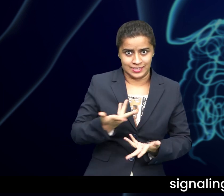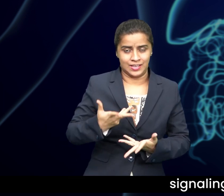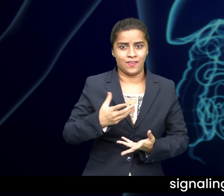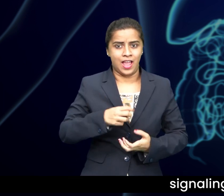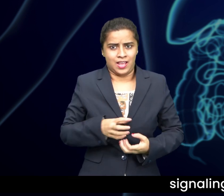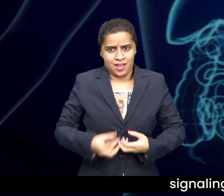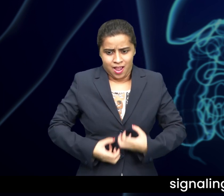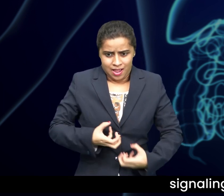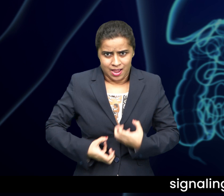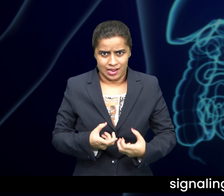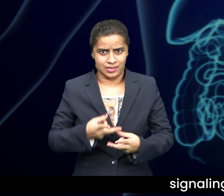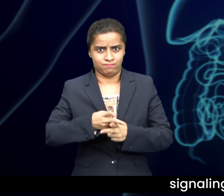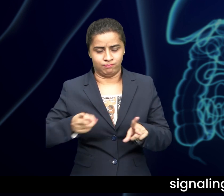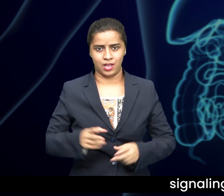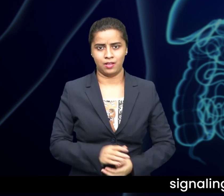pangs.